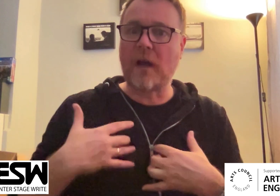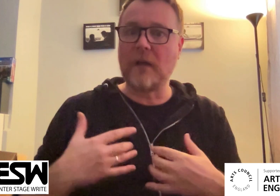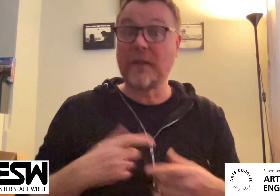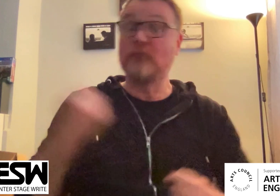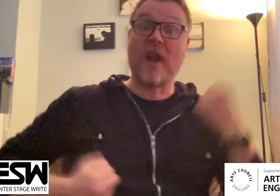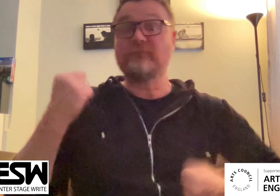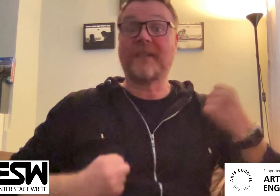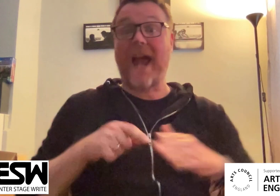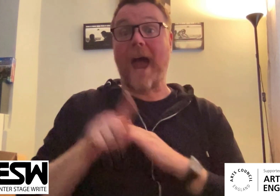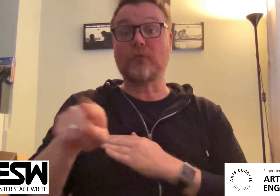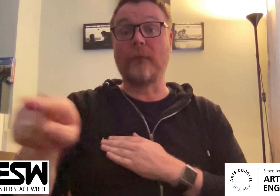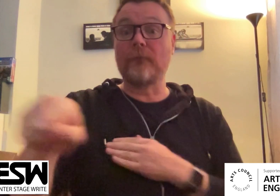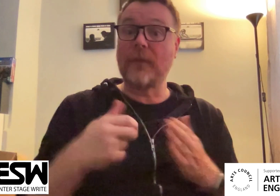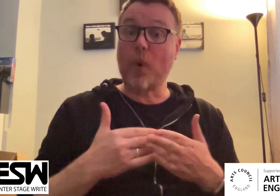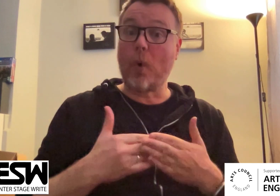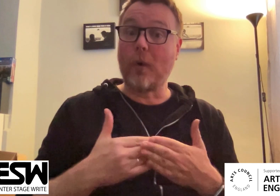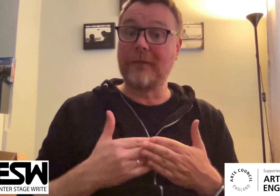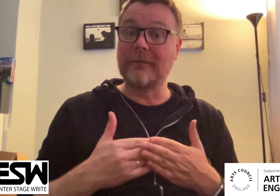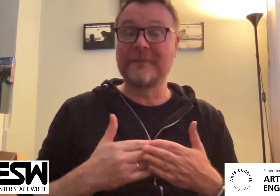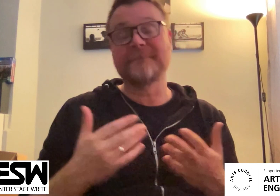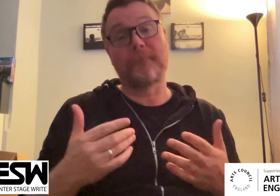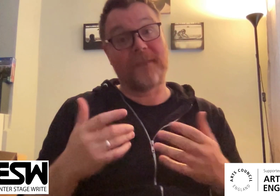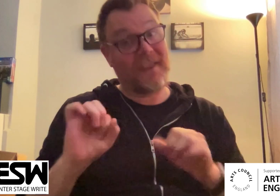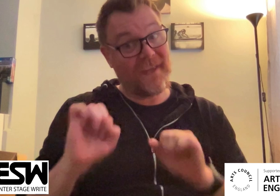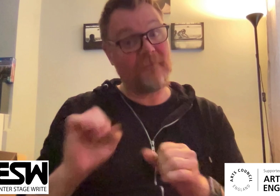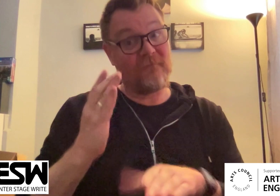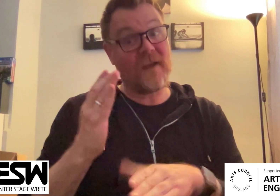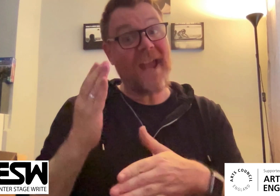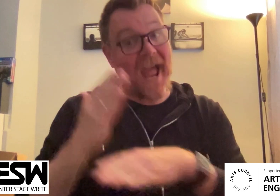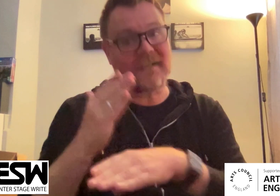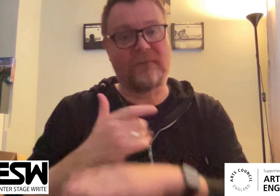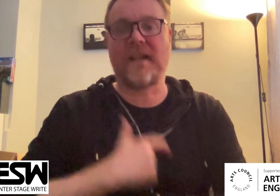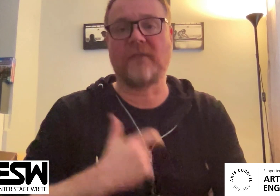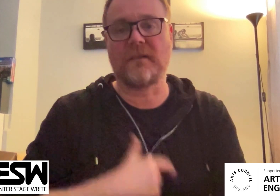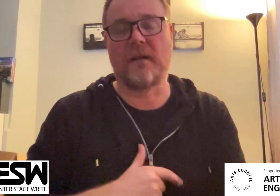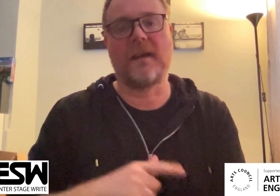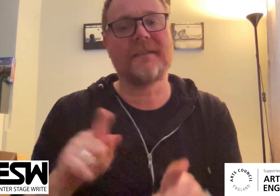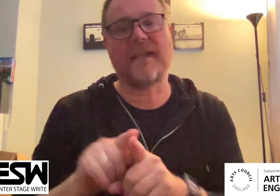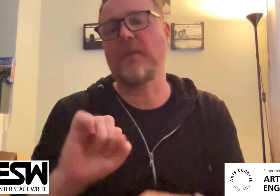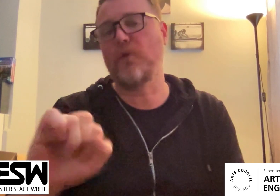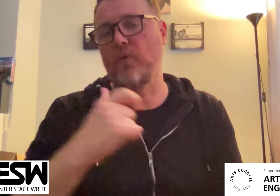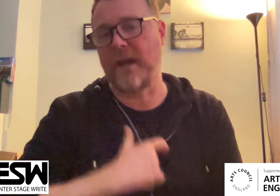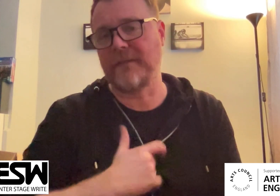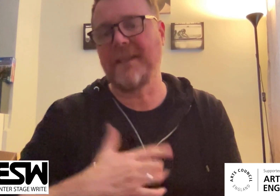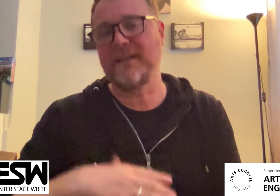he runs out after them. So that's an active character. He makes the actions, decides the actions that change things in his